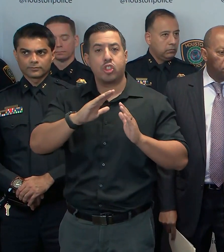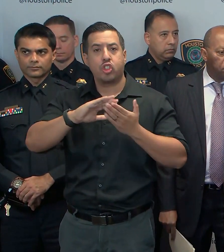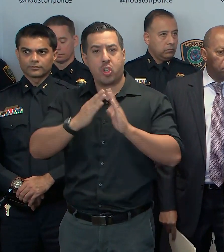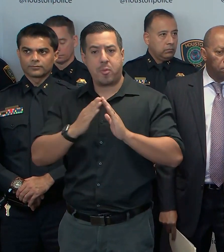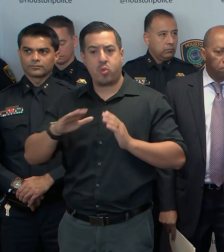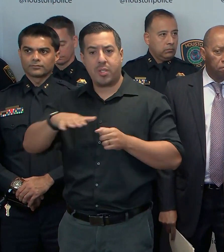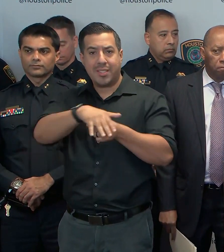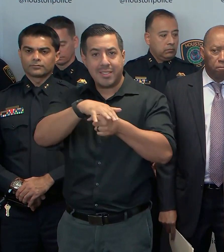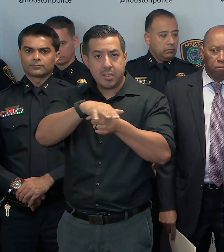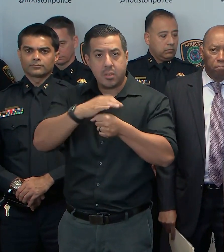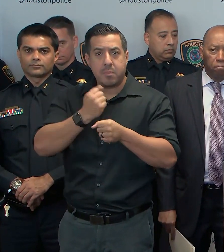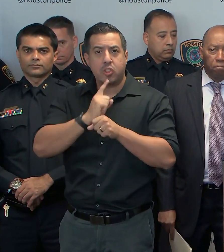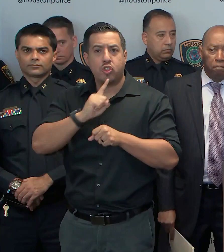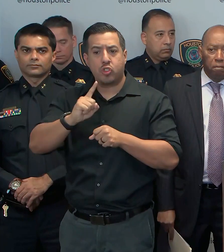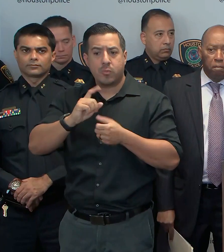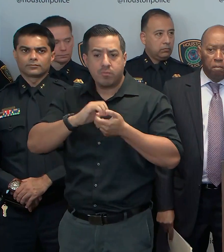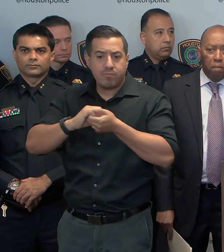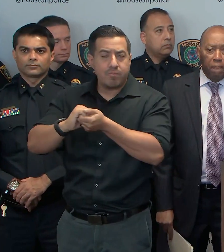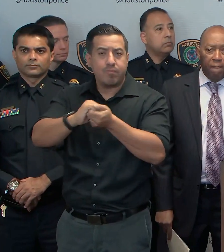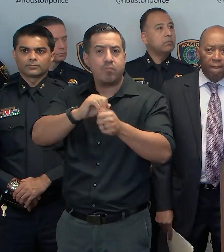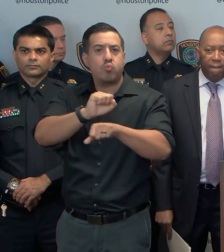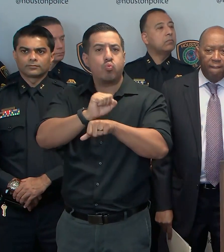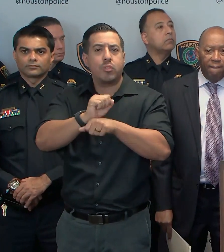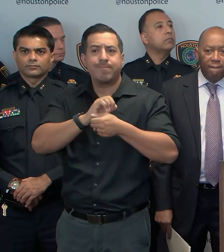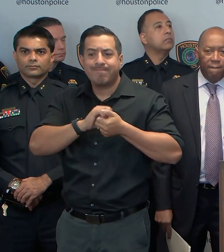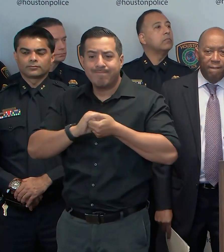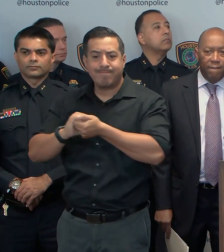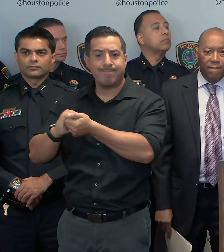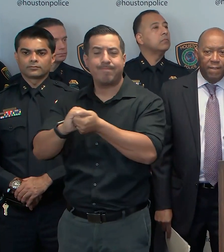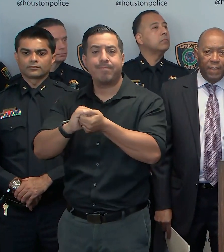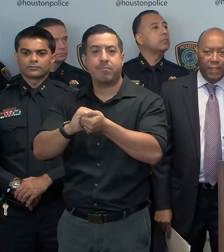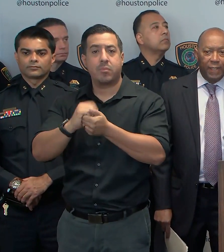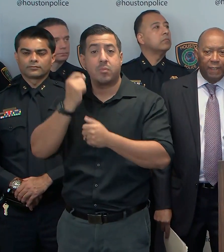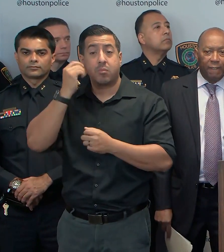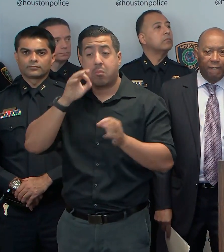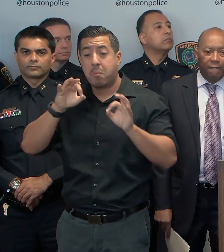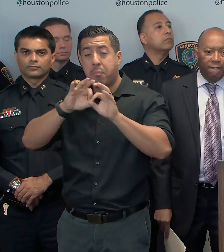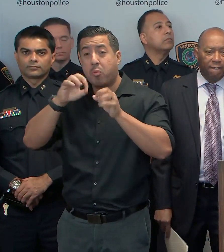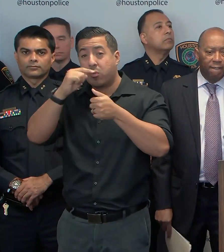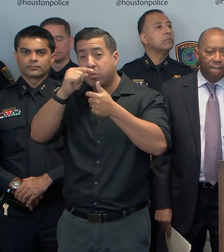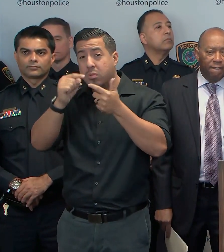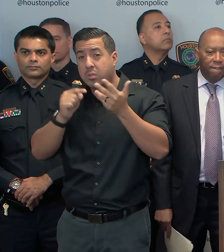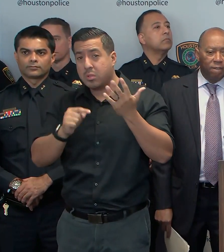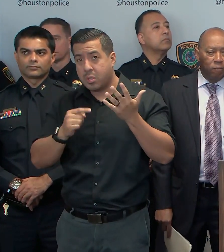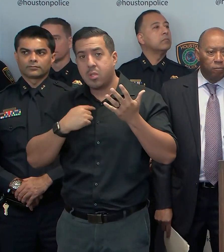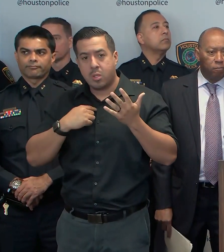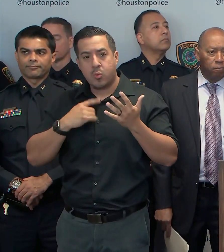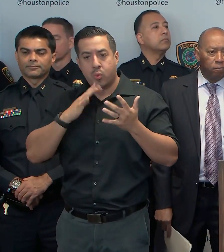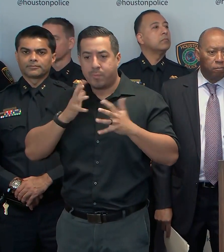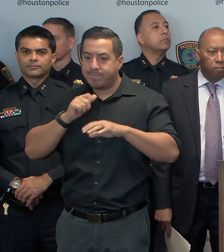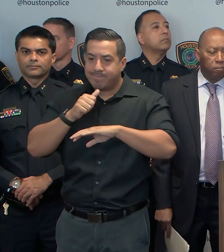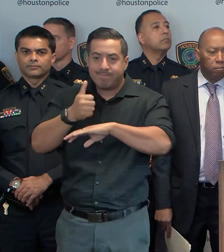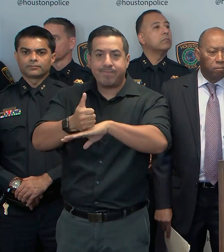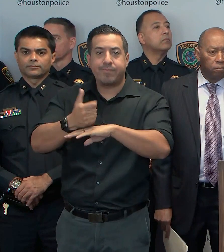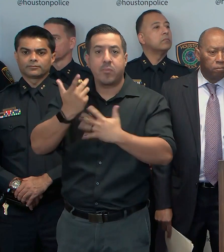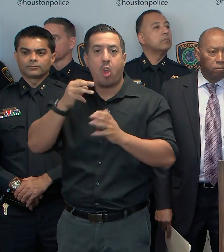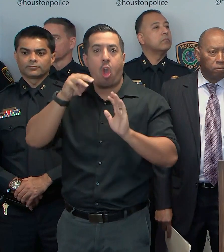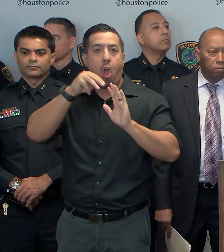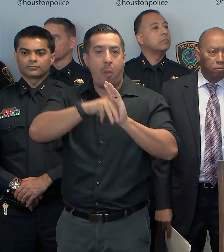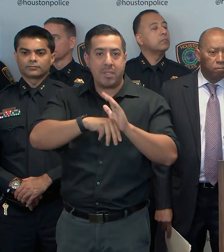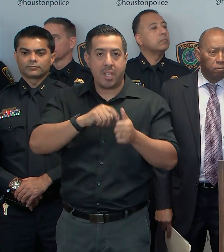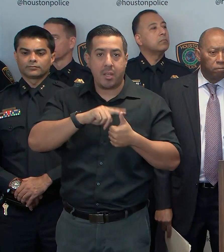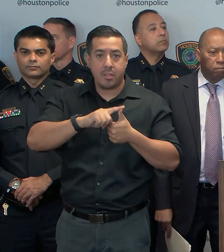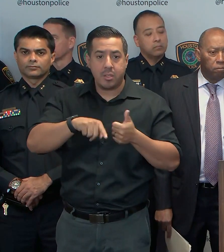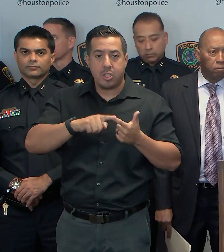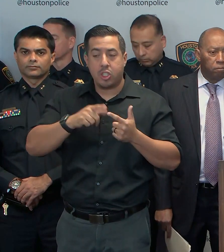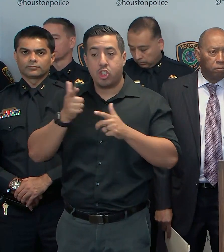make sure that we're working together. We'll focus on some key areas, and we stated homicides